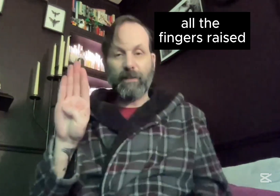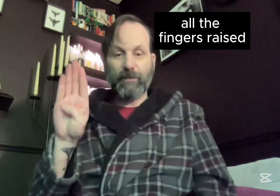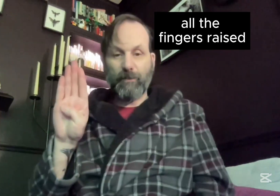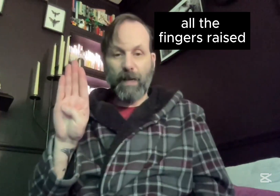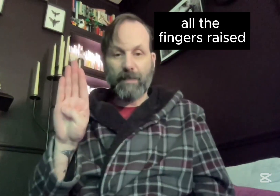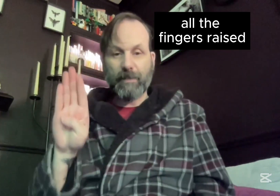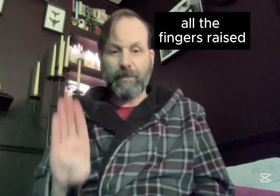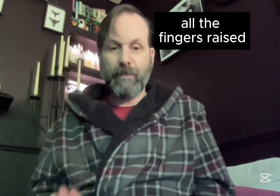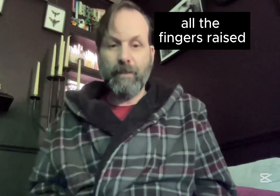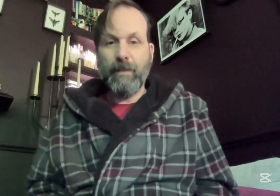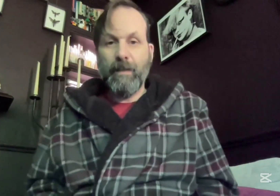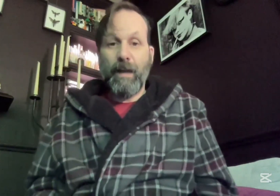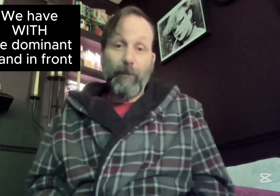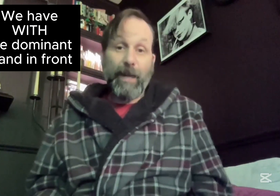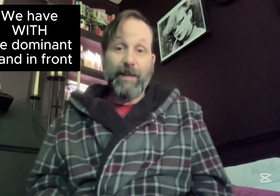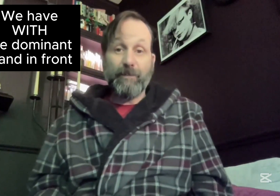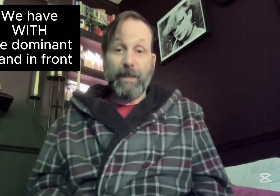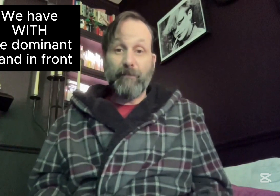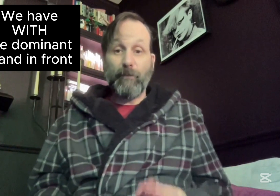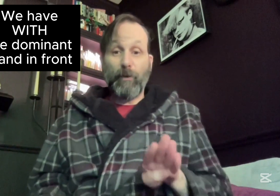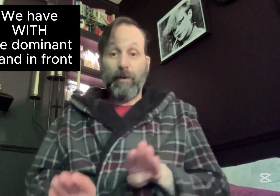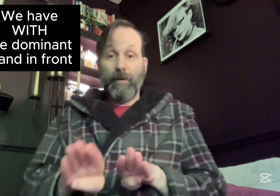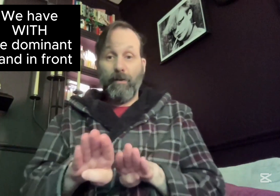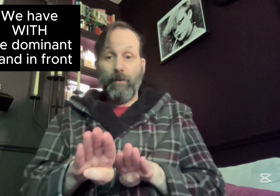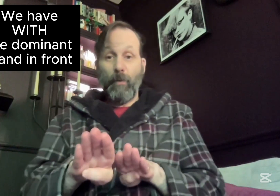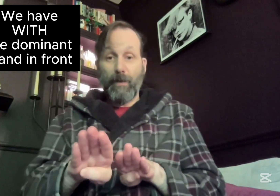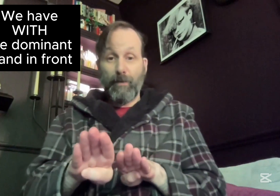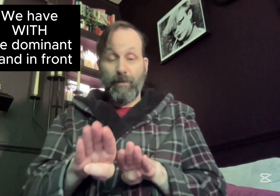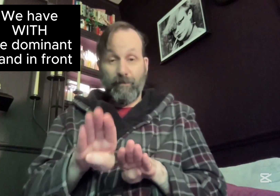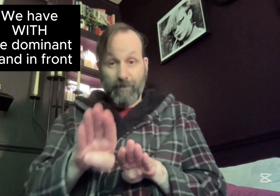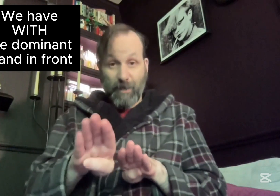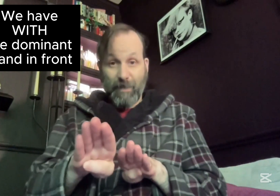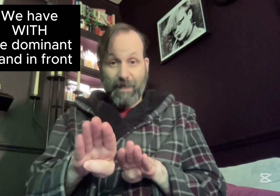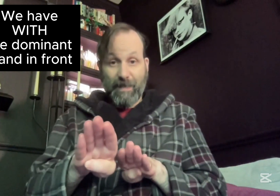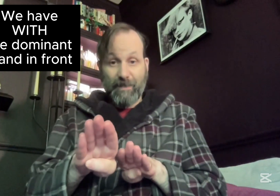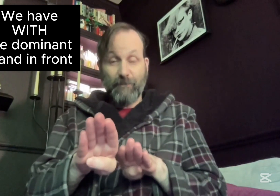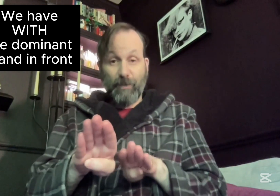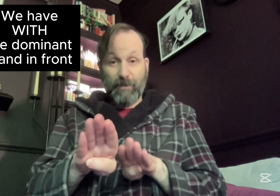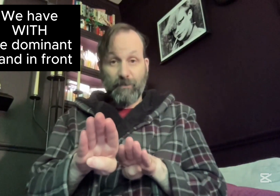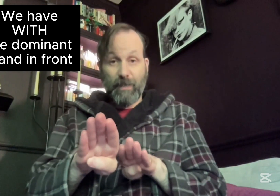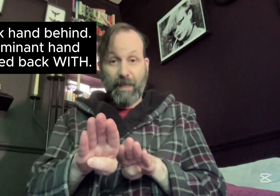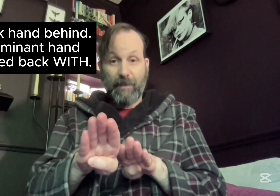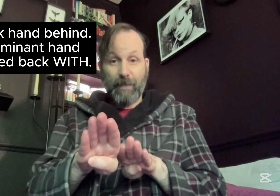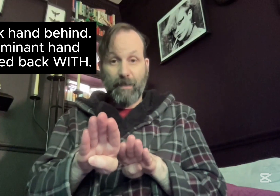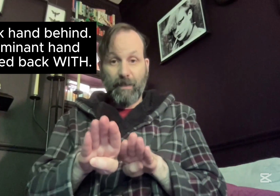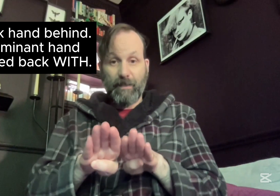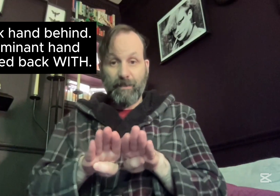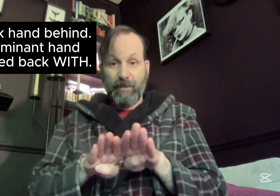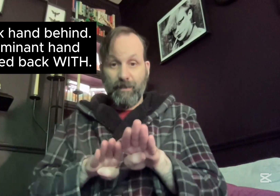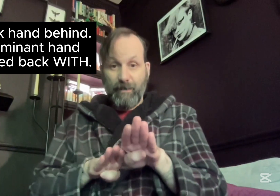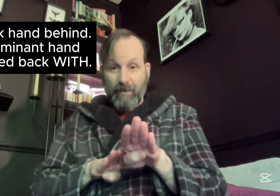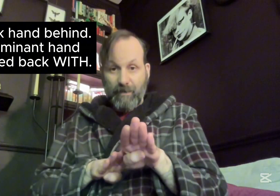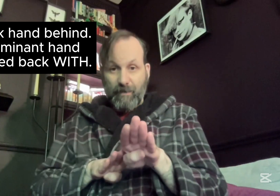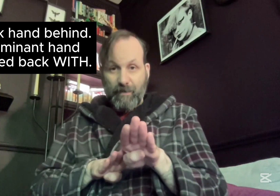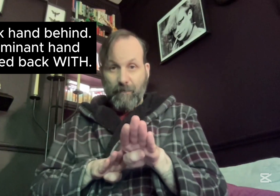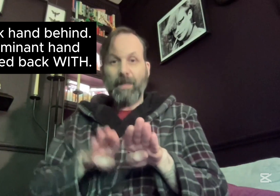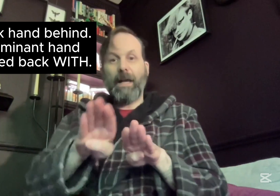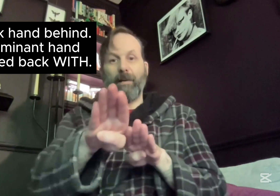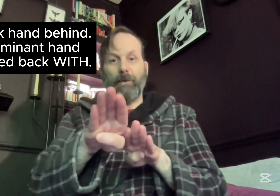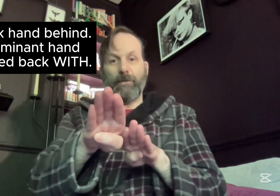fingers raised. And we had B for with, dominant hand in front, weak hand behind, dominant hand moves